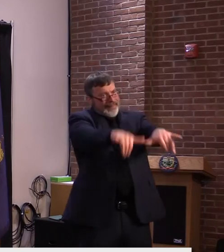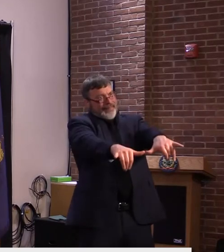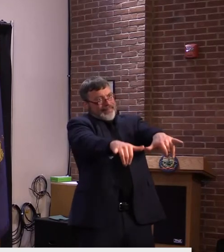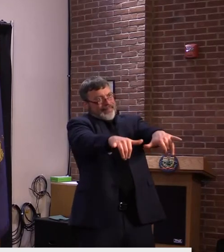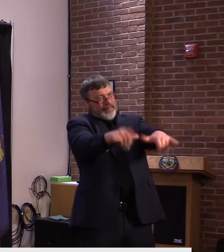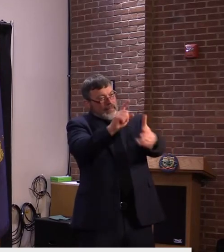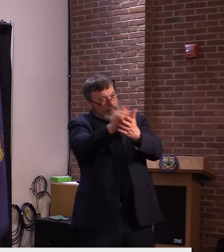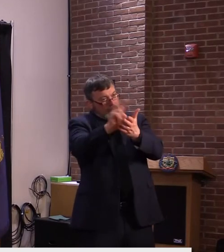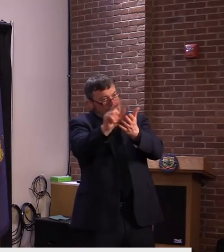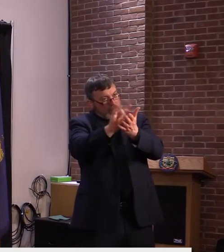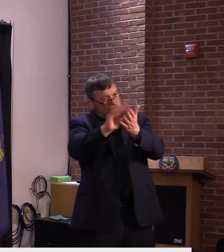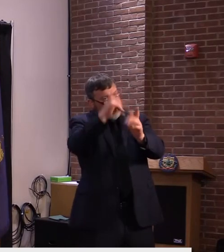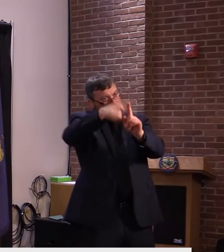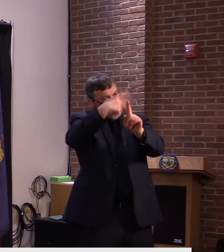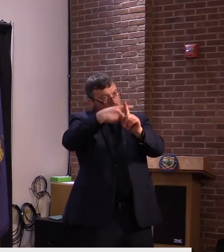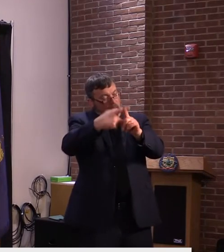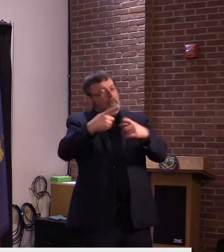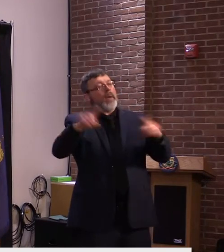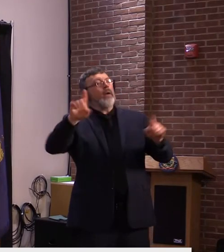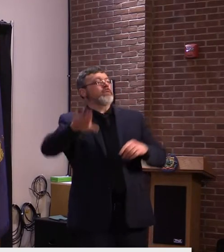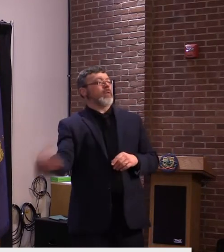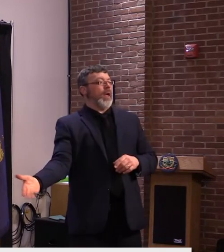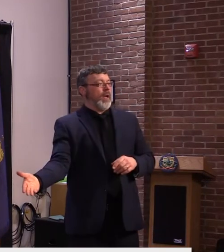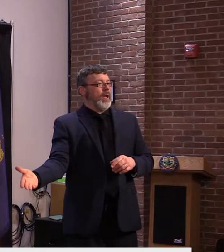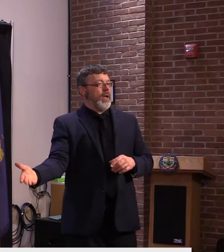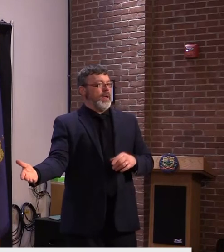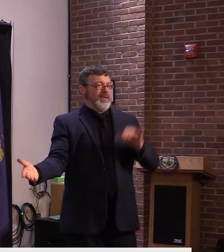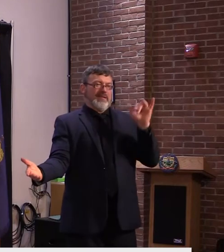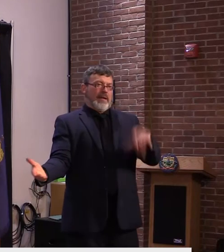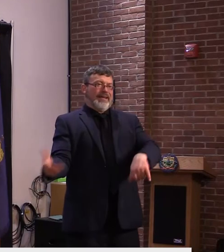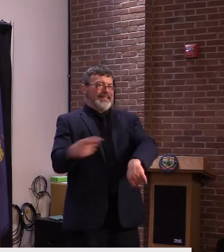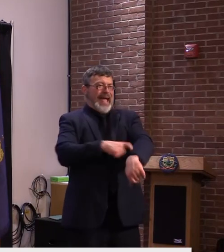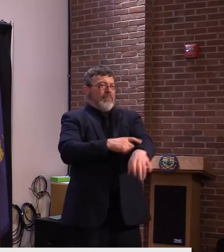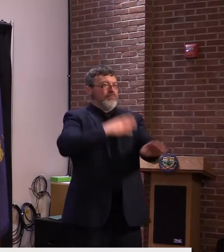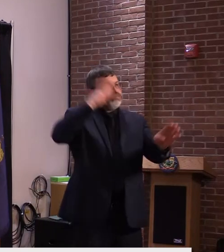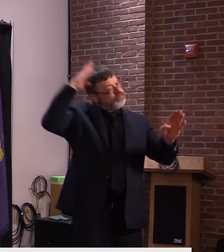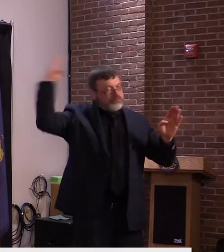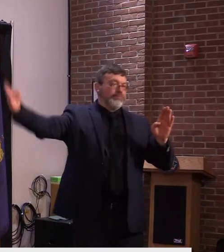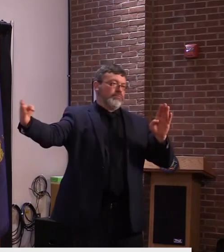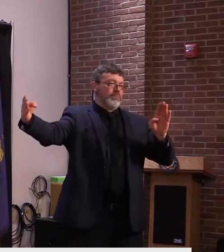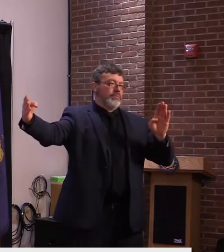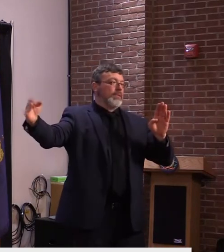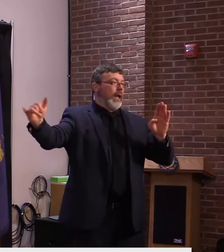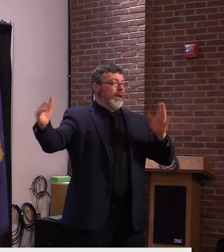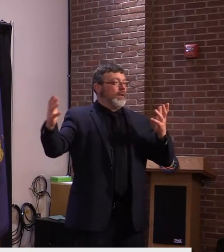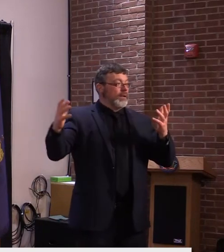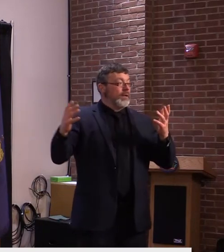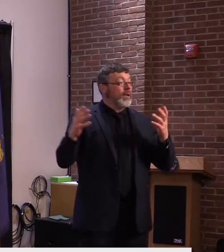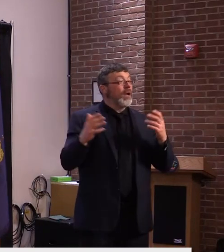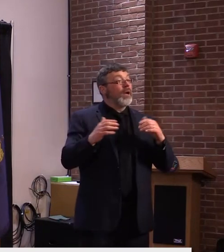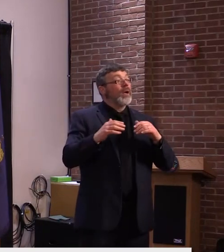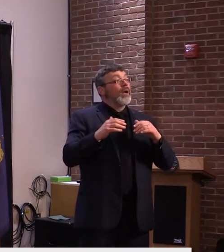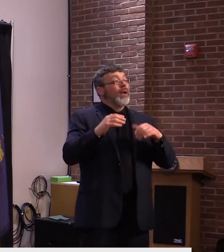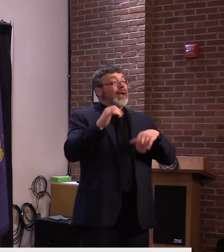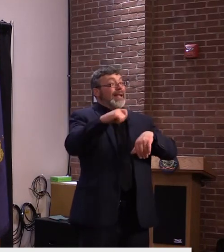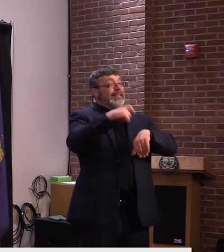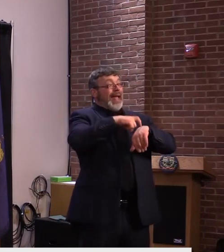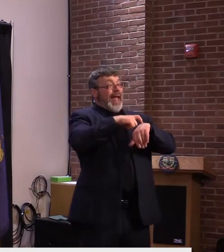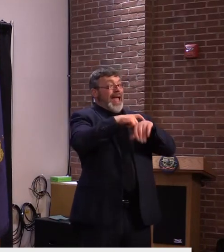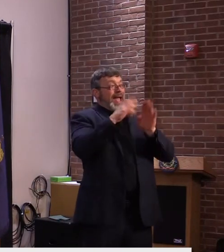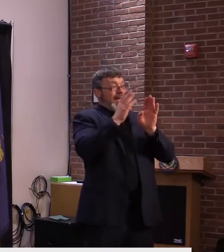prior to eventually dying. And the length of that stay would indicate that they most likely acquired the Delta variant